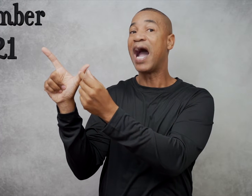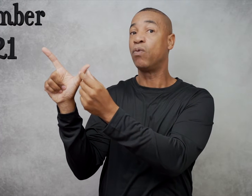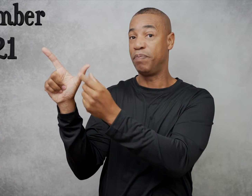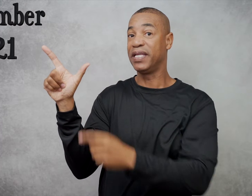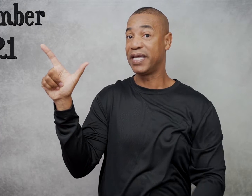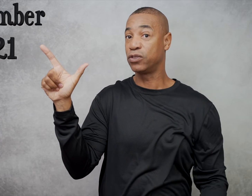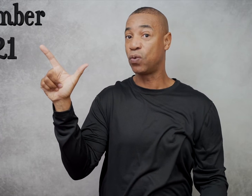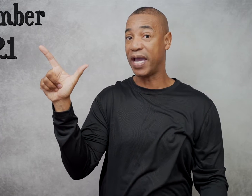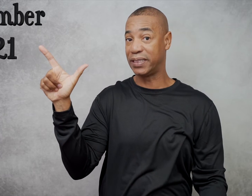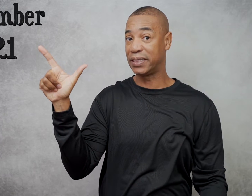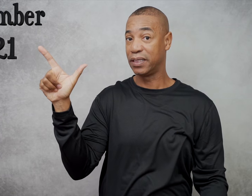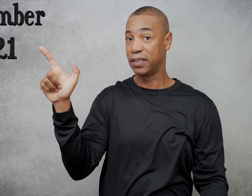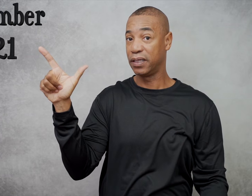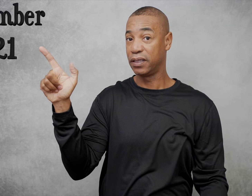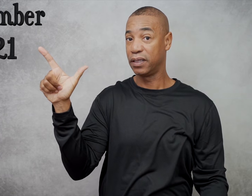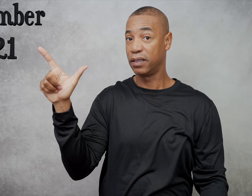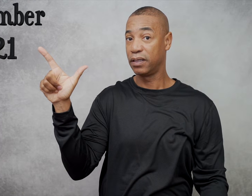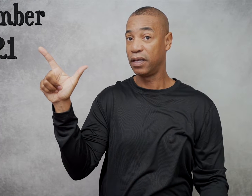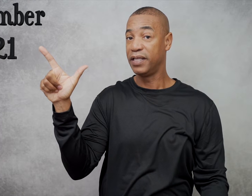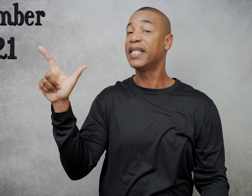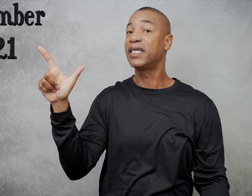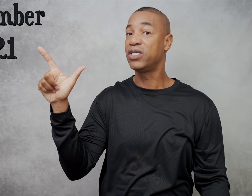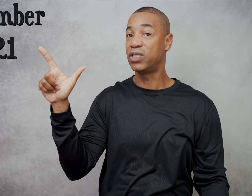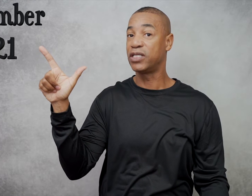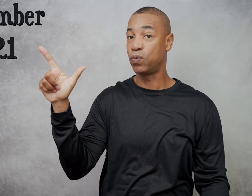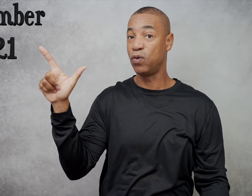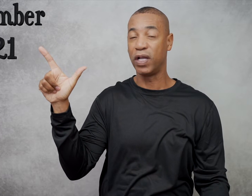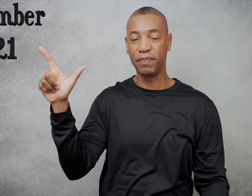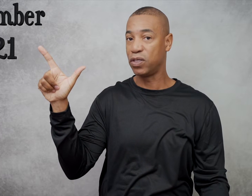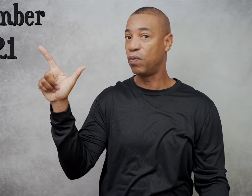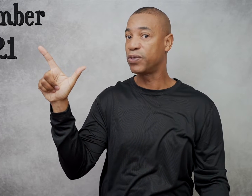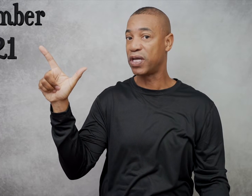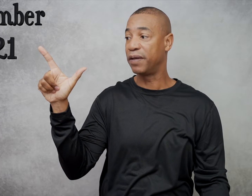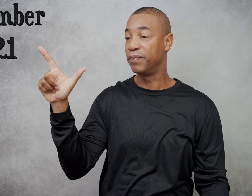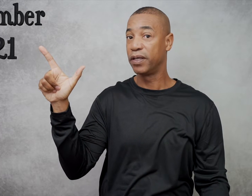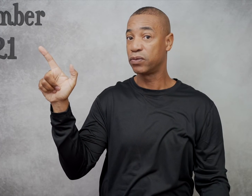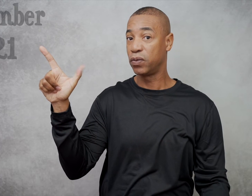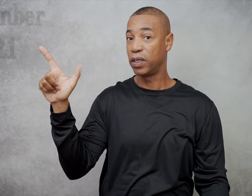will bend it down twice. That is how you sign 21. Let me do that one more time.